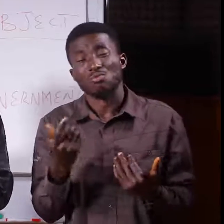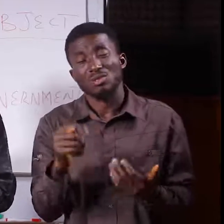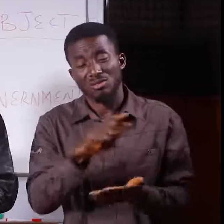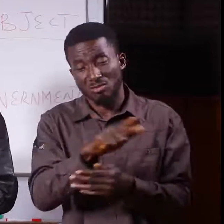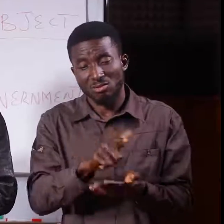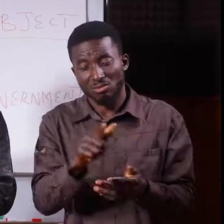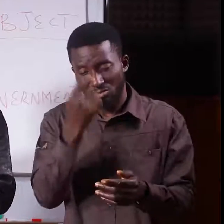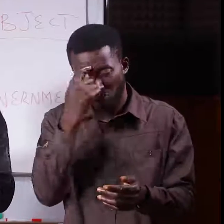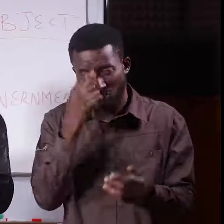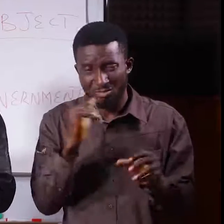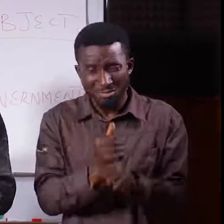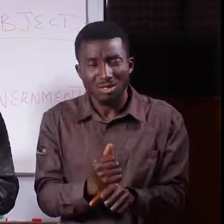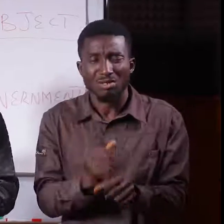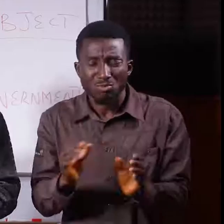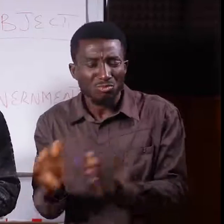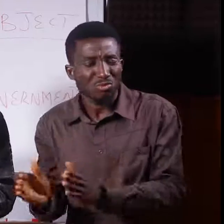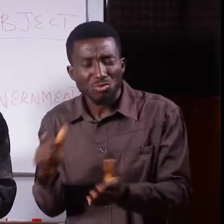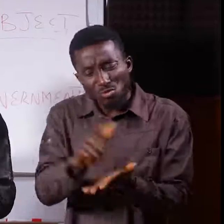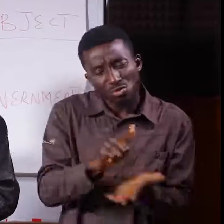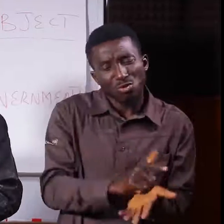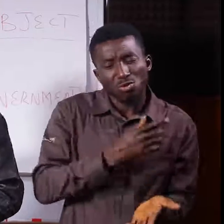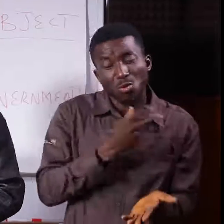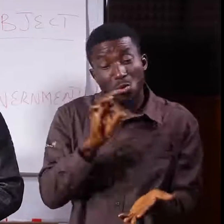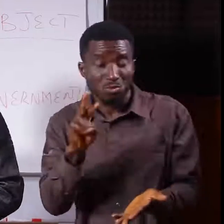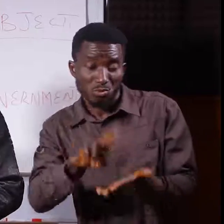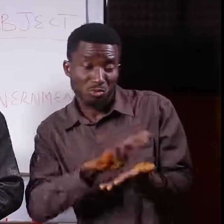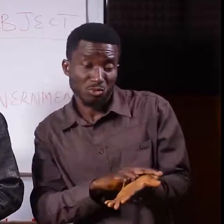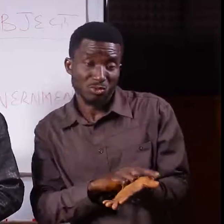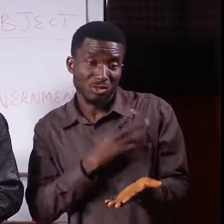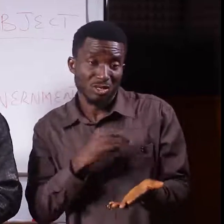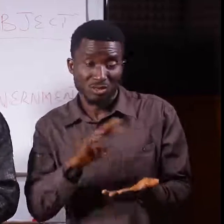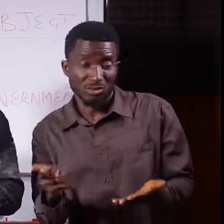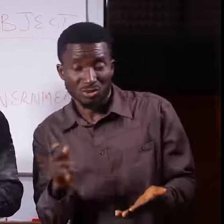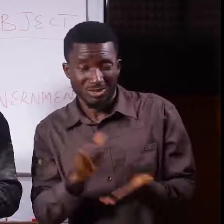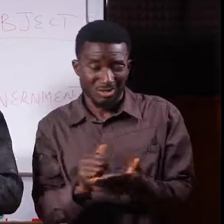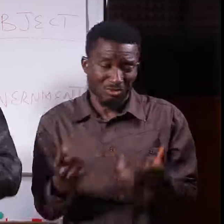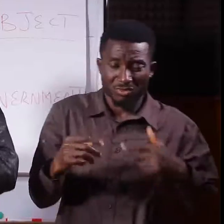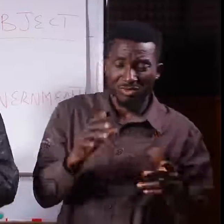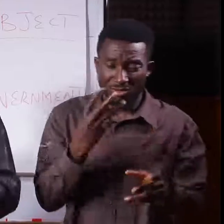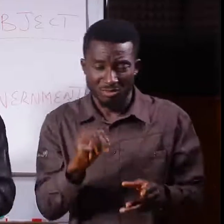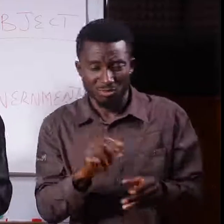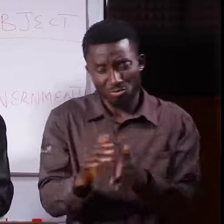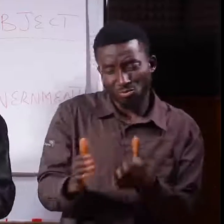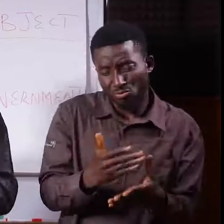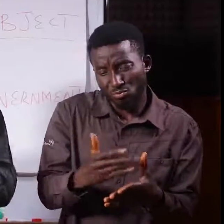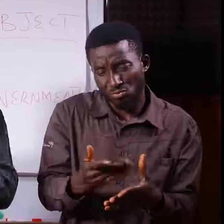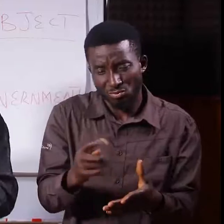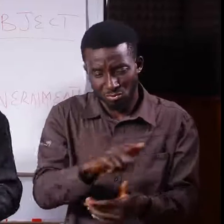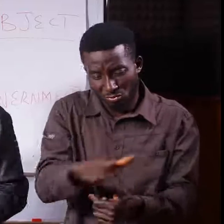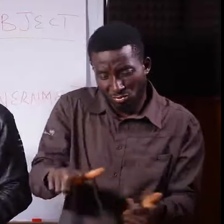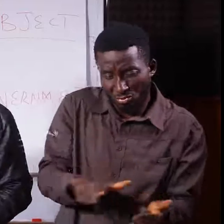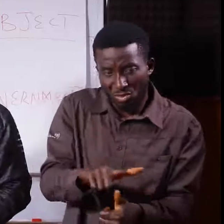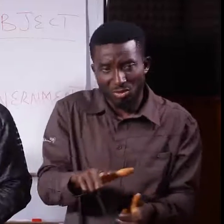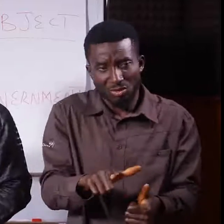make bylaws, that is small laws or rules and regulations that concern them within, the locality or